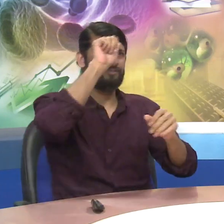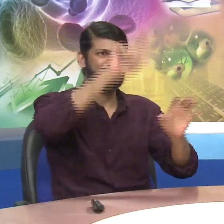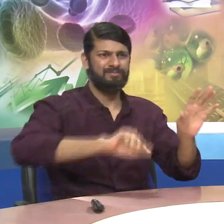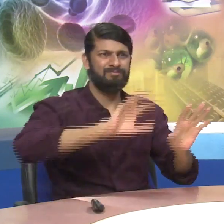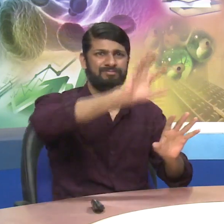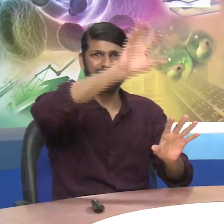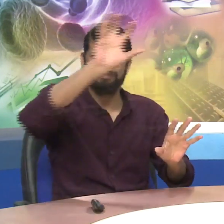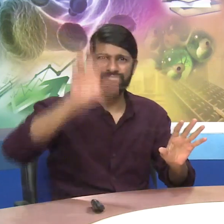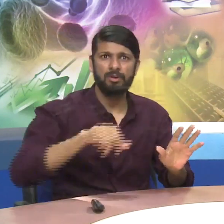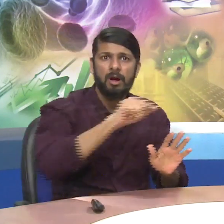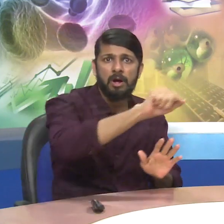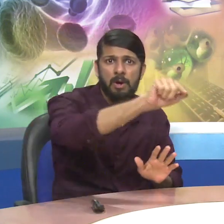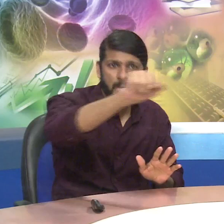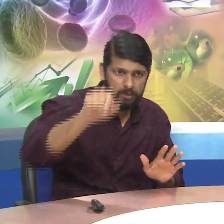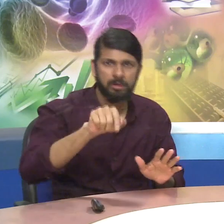organization is governed.